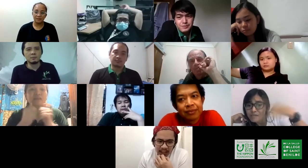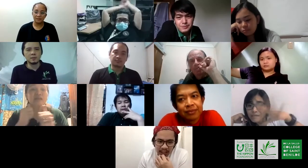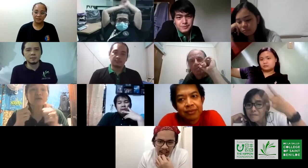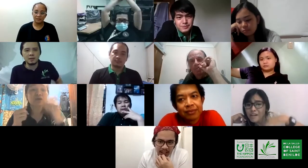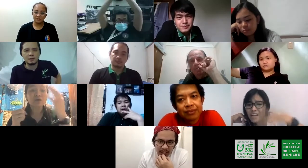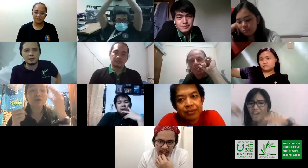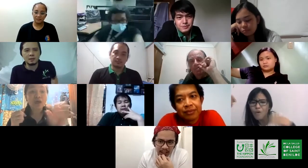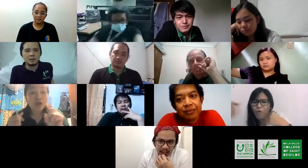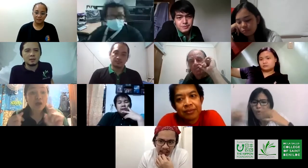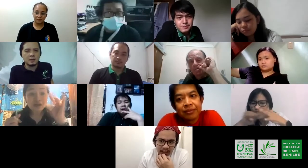saying.